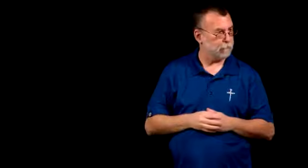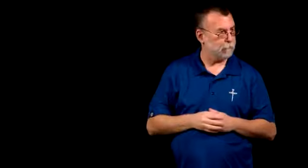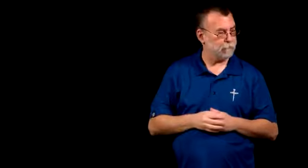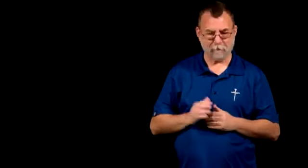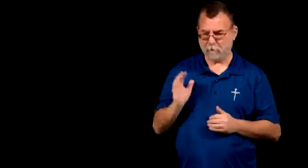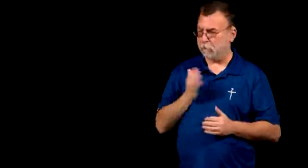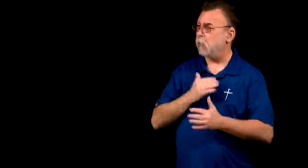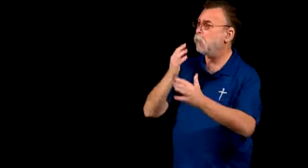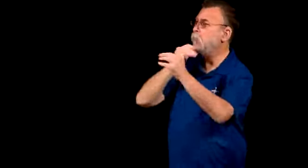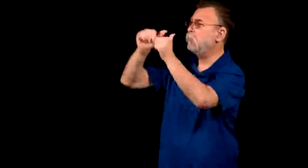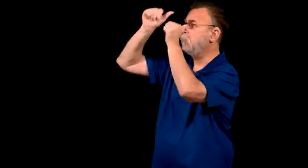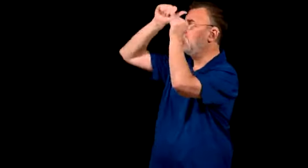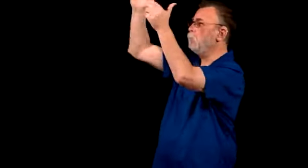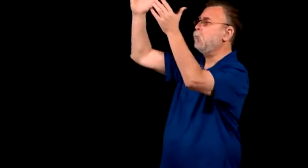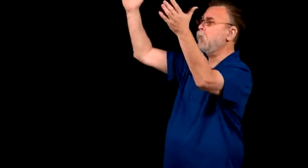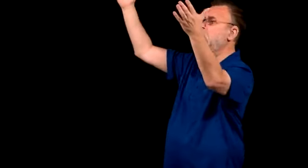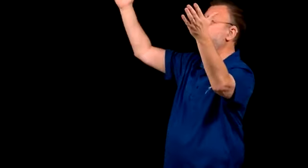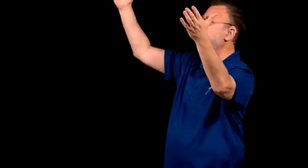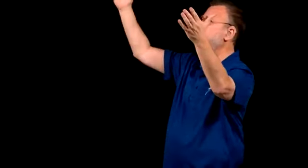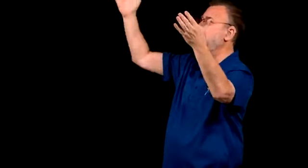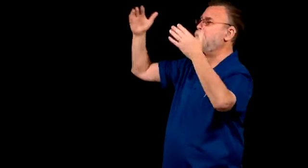wrote for our Heavenly Father.